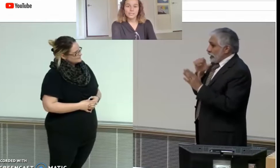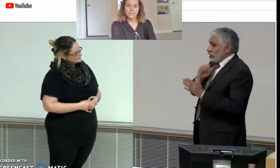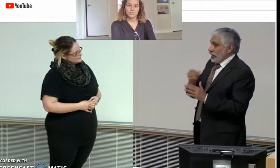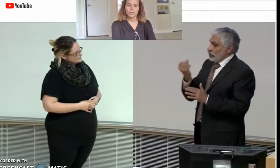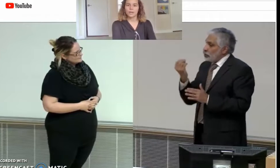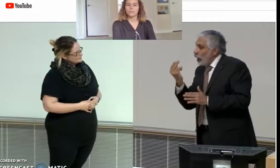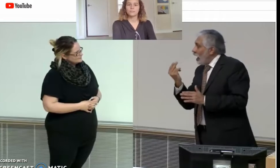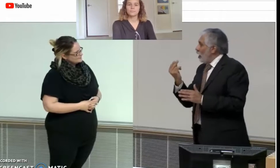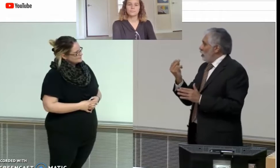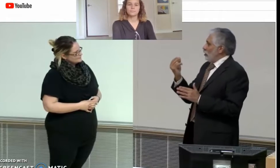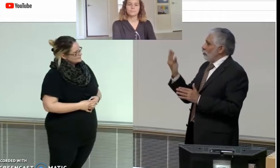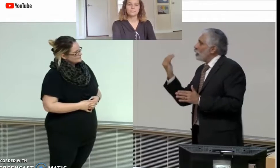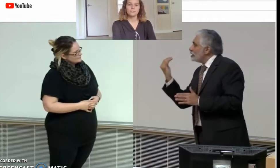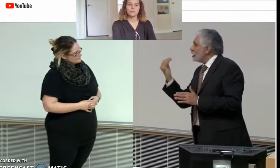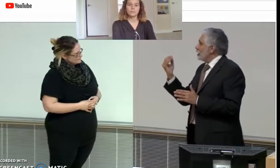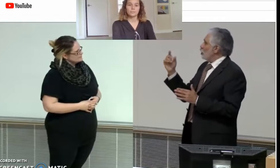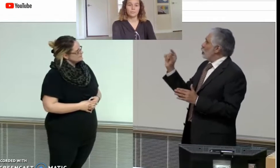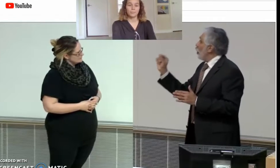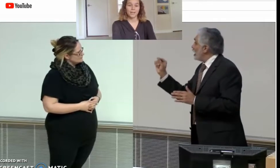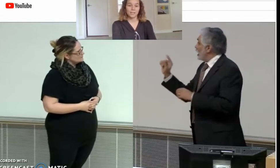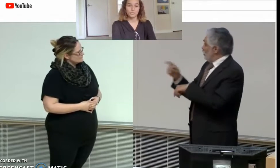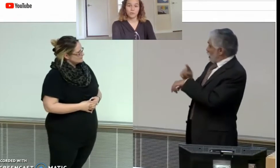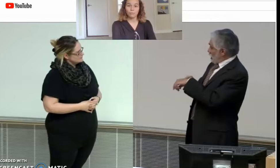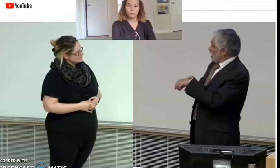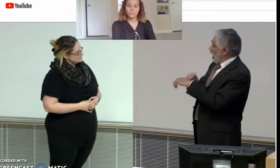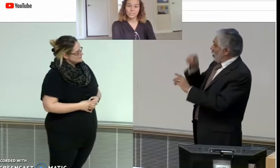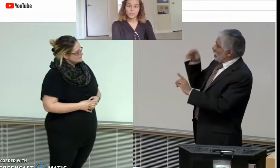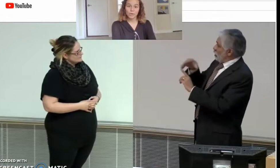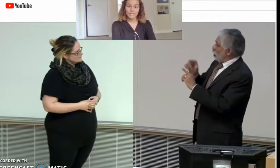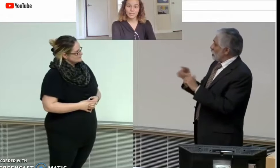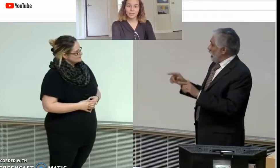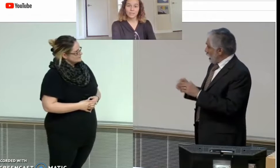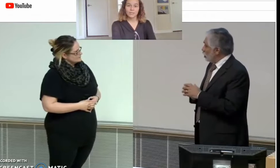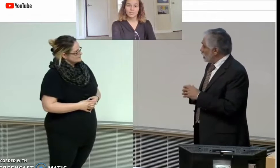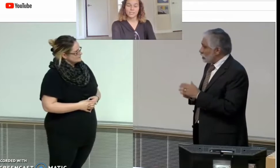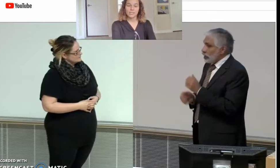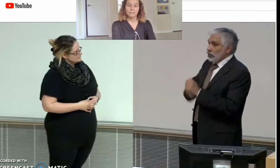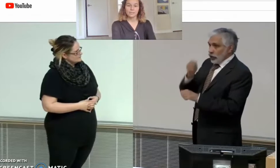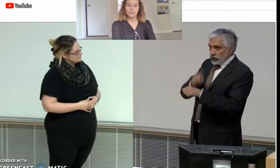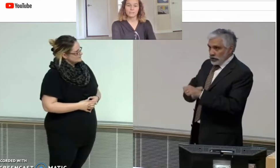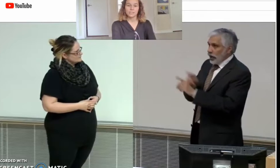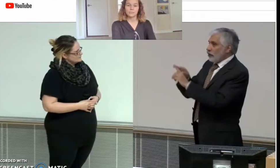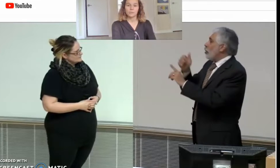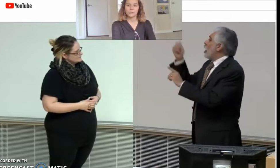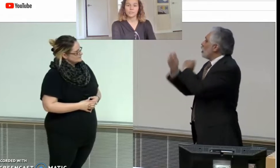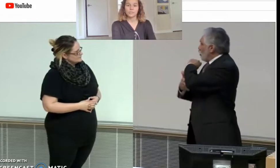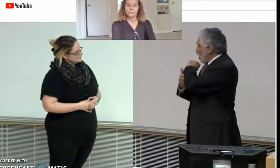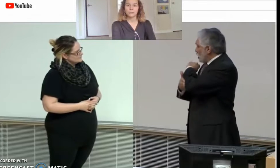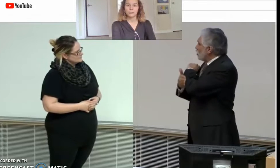acquiesce in the child. But by age 12, 14, 20, that time for language exposure is so